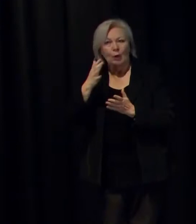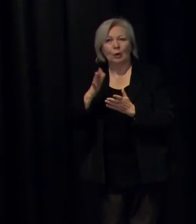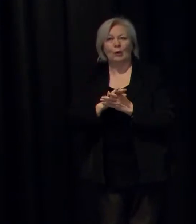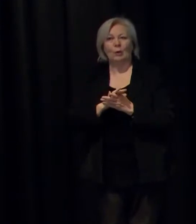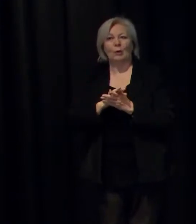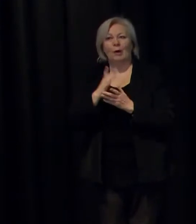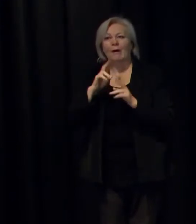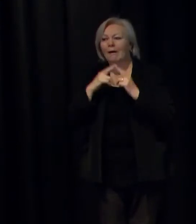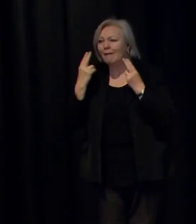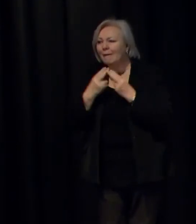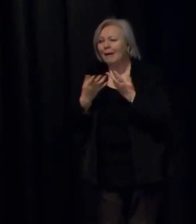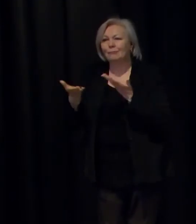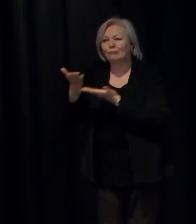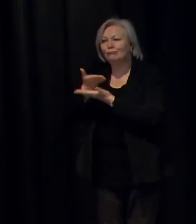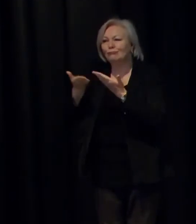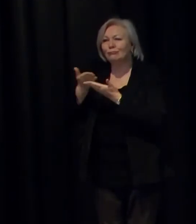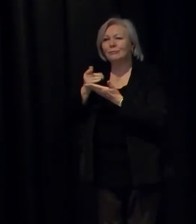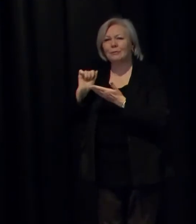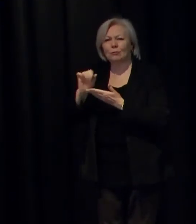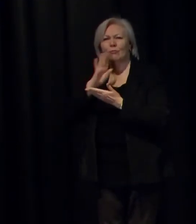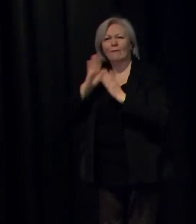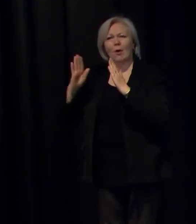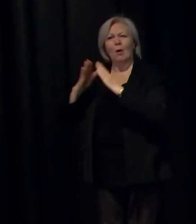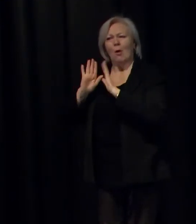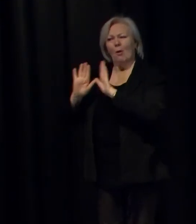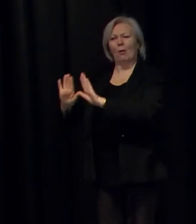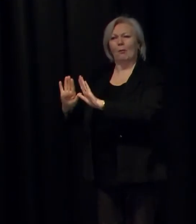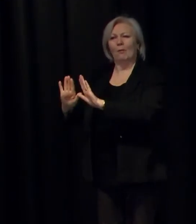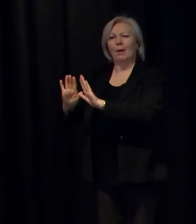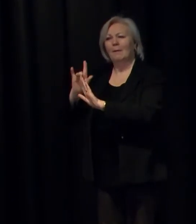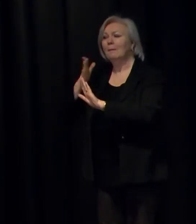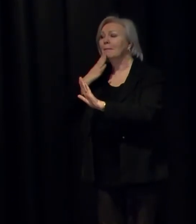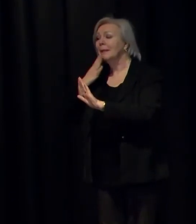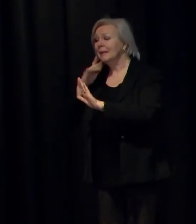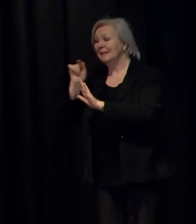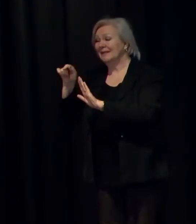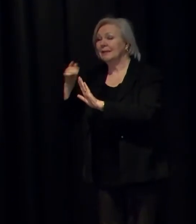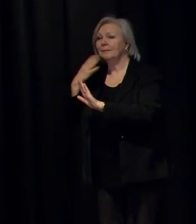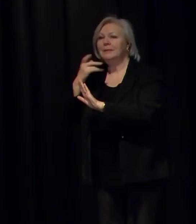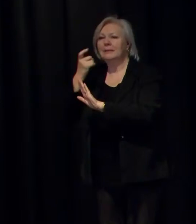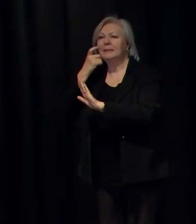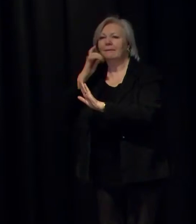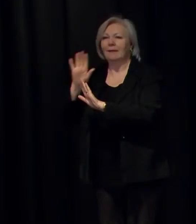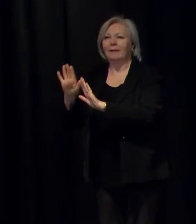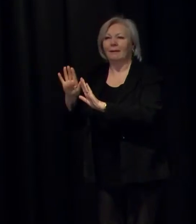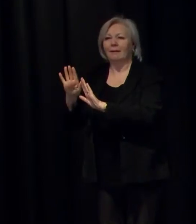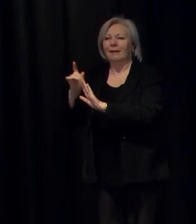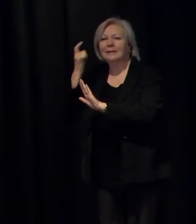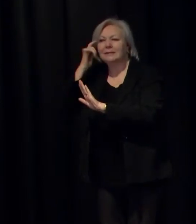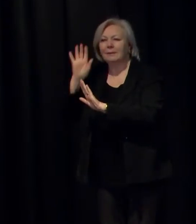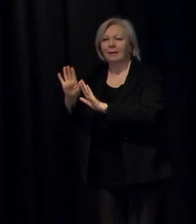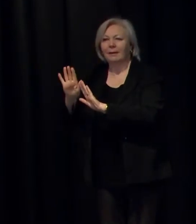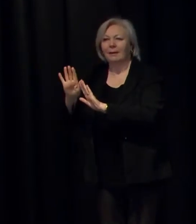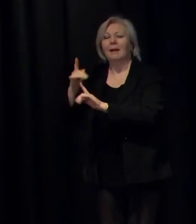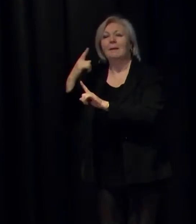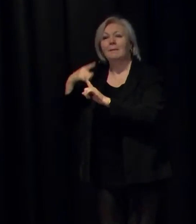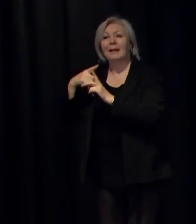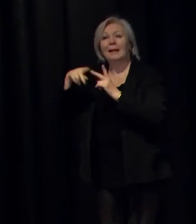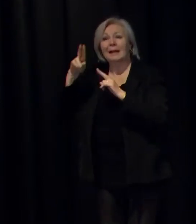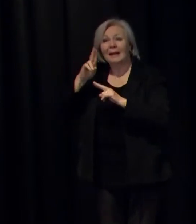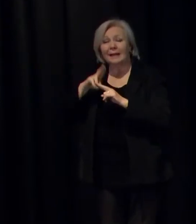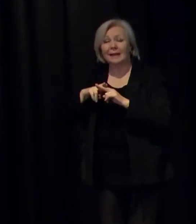those interactions are going to be private interactions, but we want people to be sensible about it, and we certainly want people to be fully vaccinated if